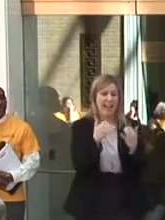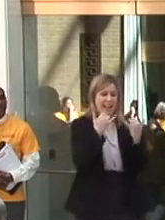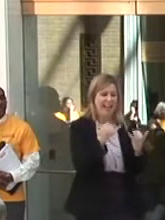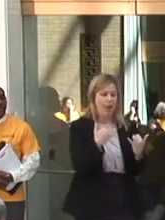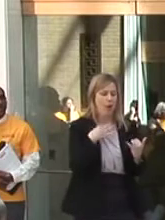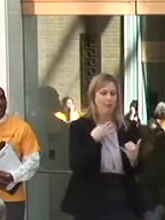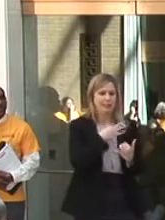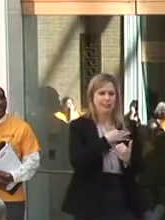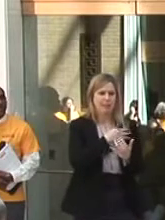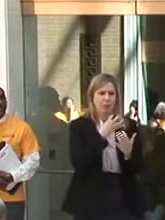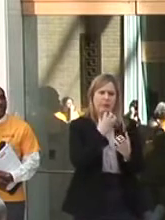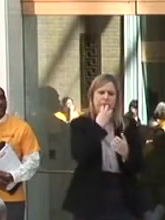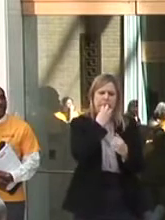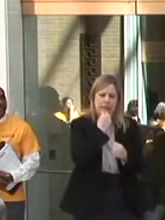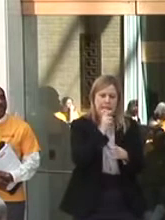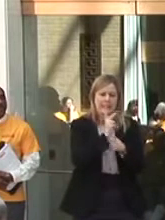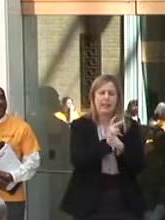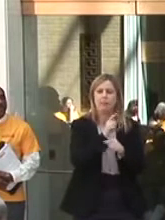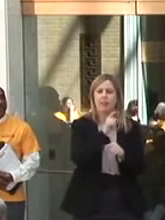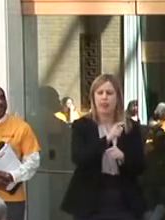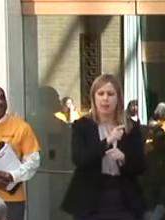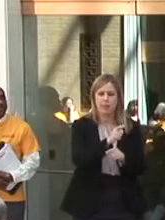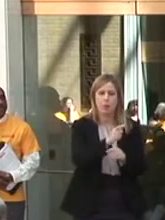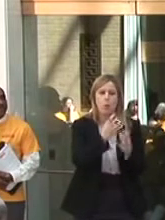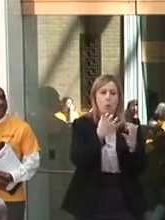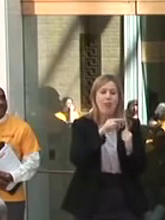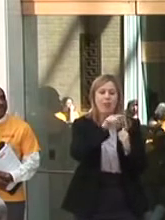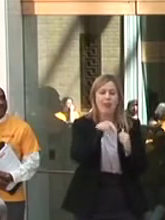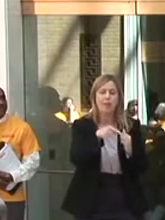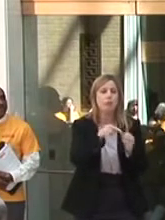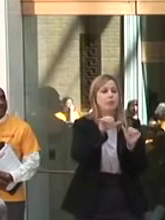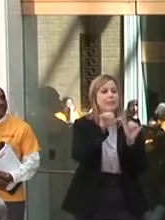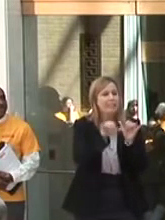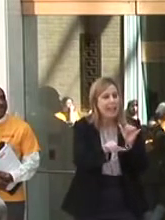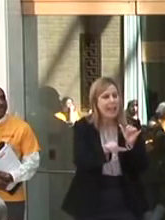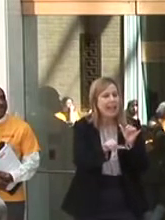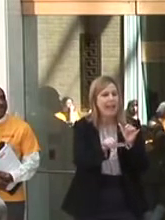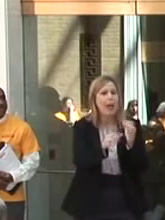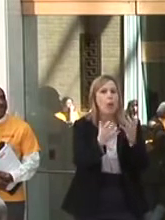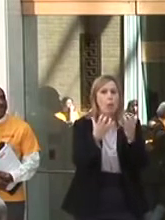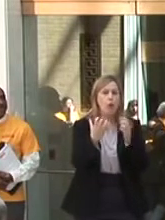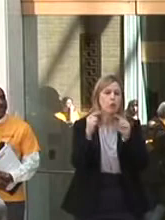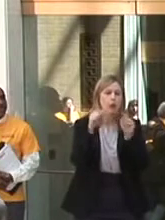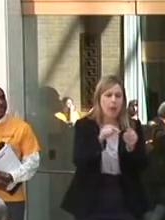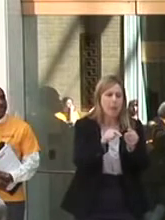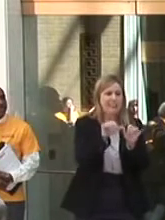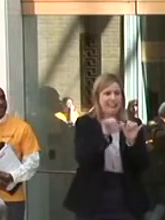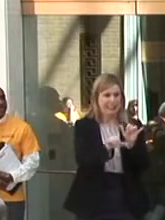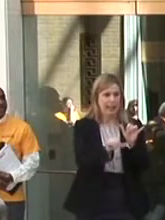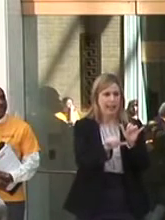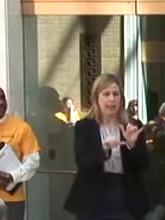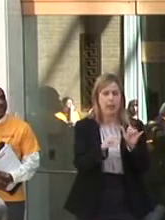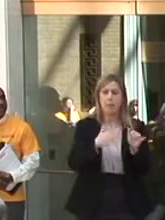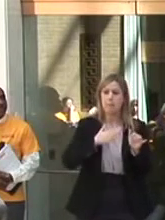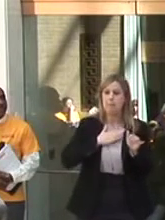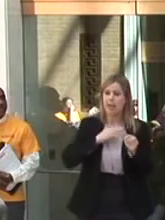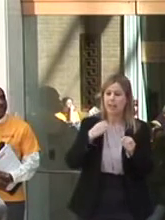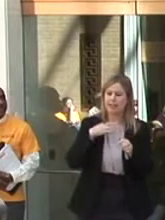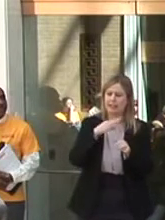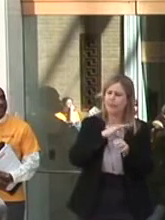and future staff to want to come instead. My staff work hard and